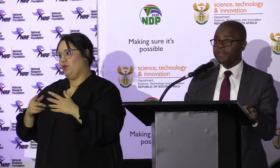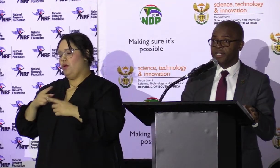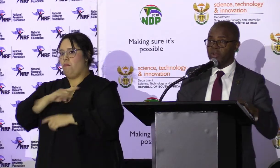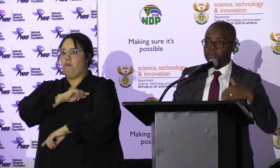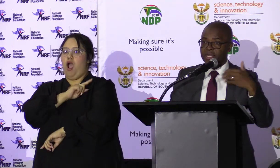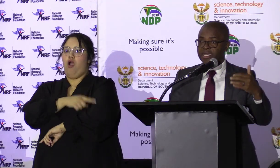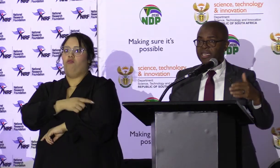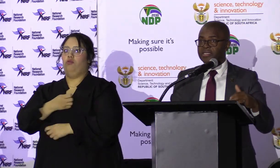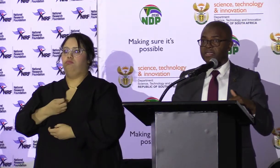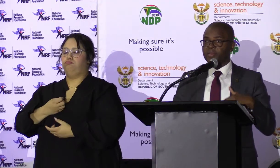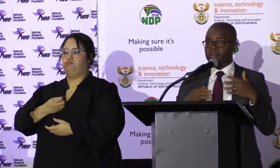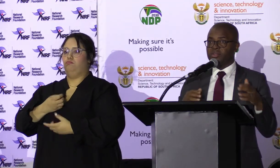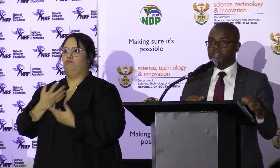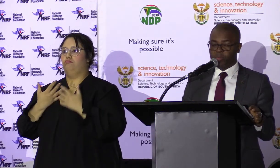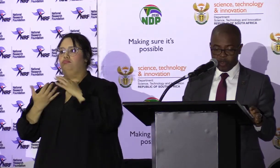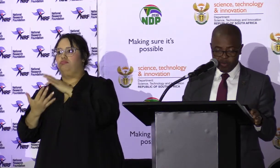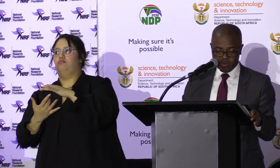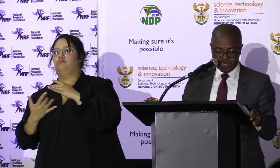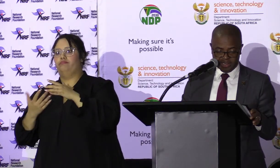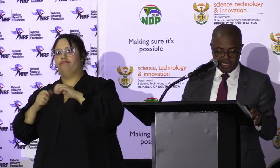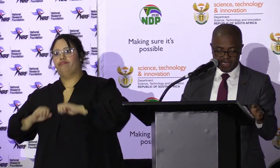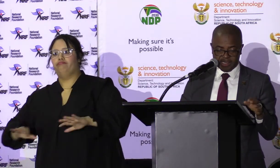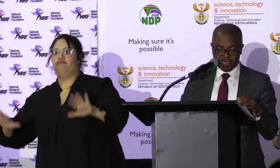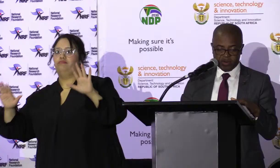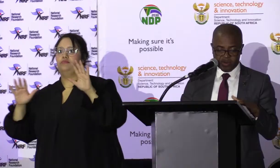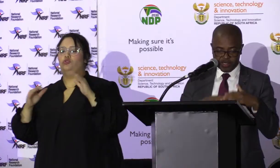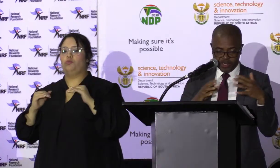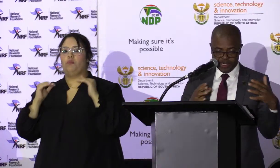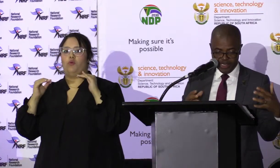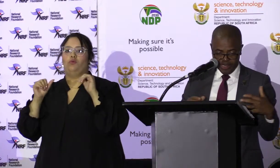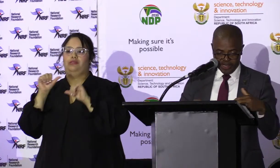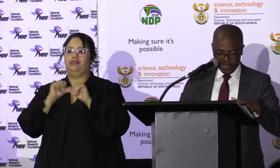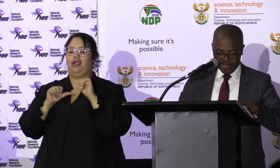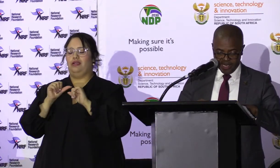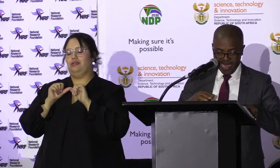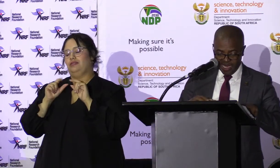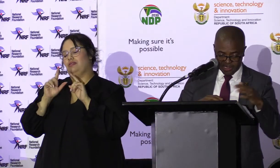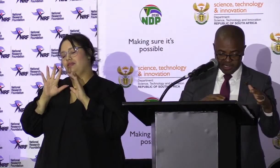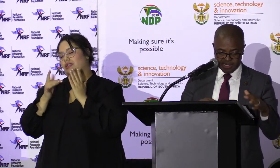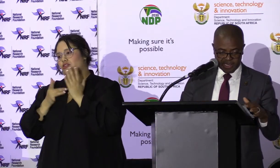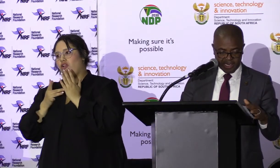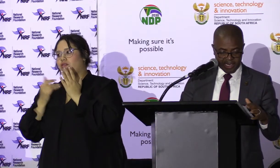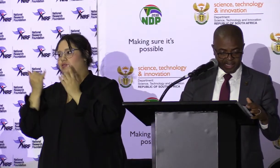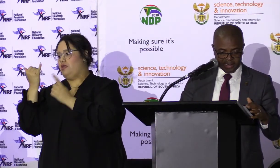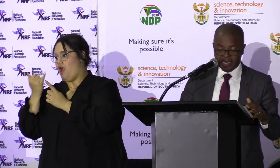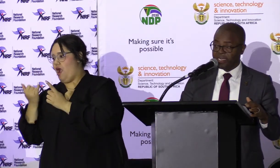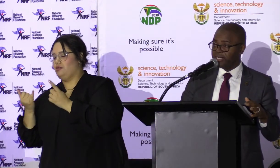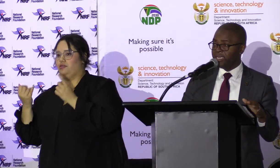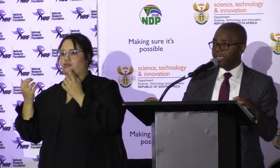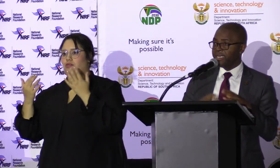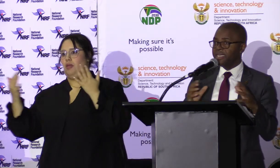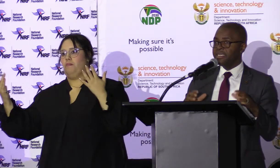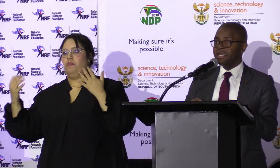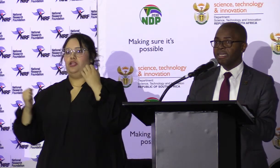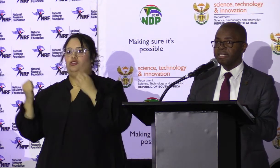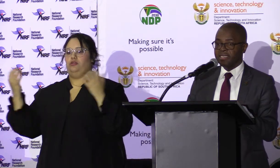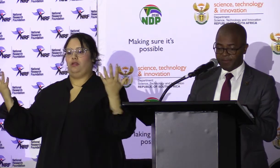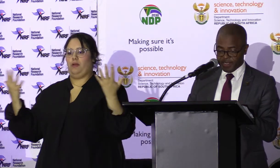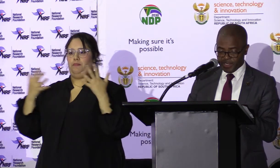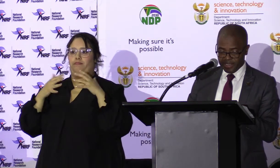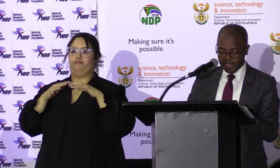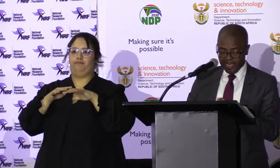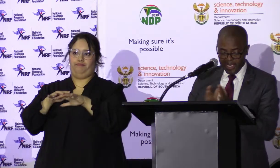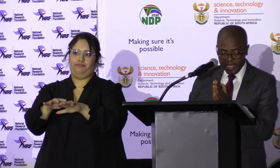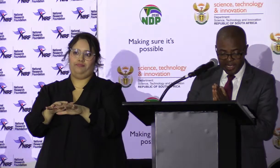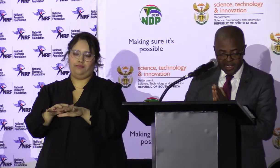way of communicating, but also promoting science, technology, arts, and engineering in